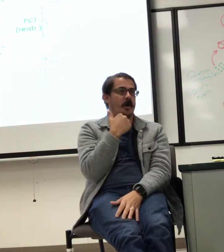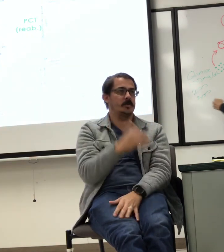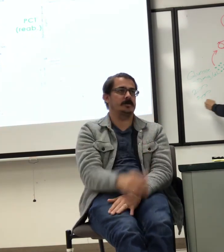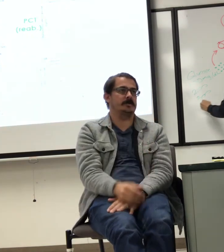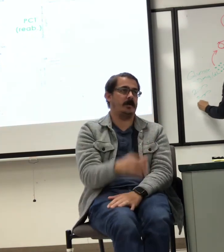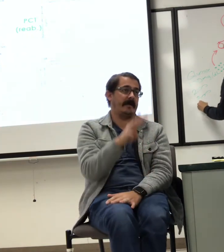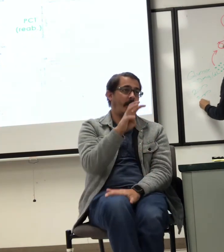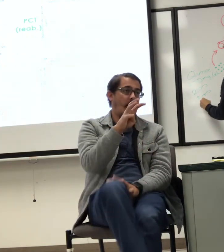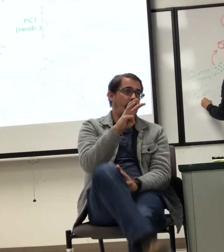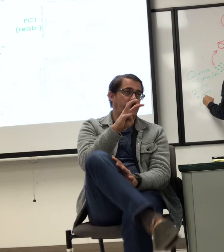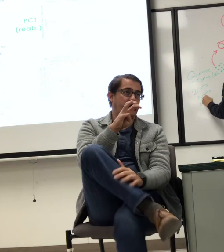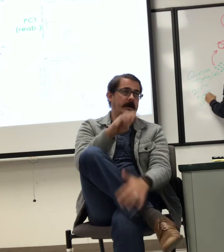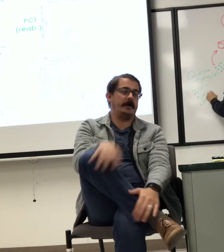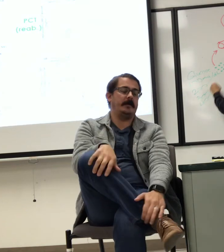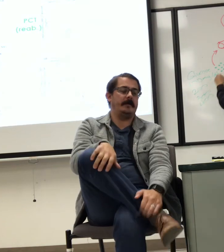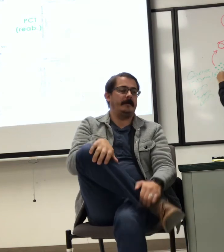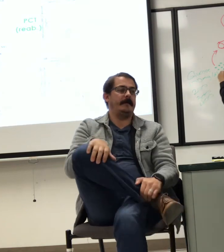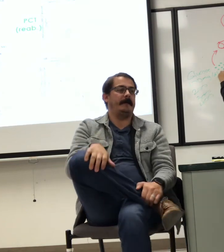400,